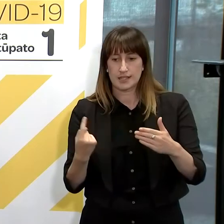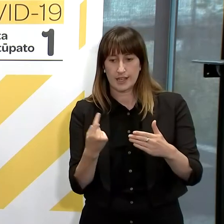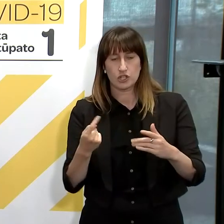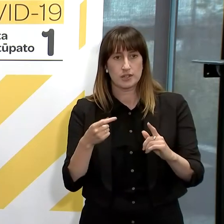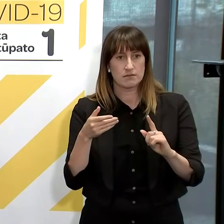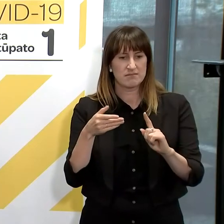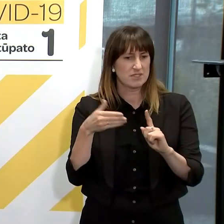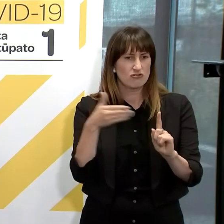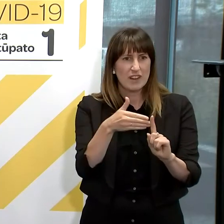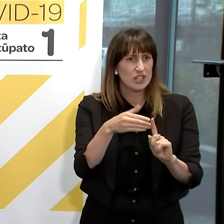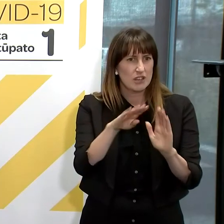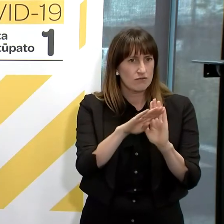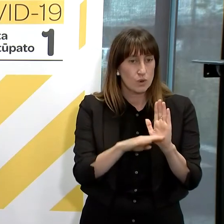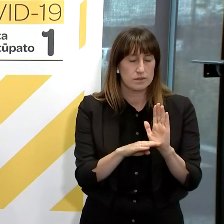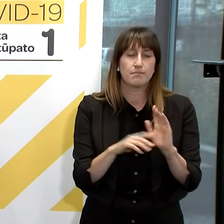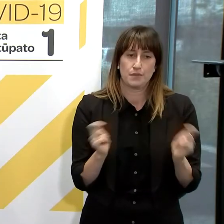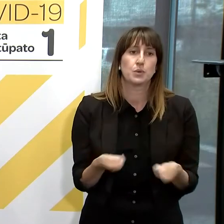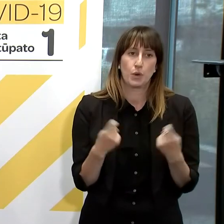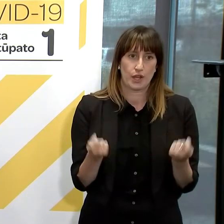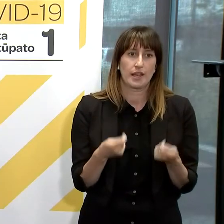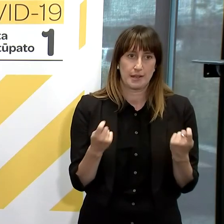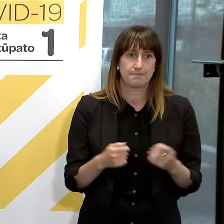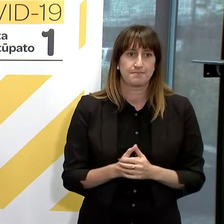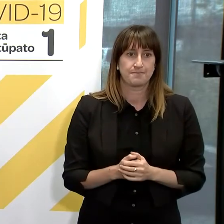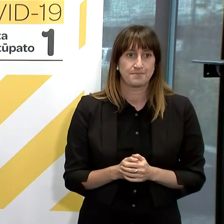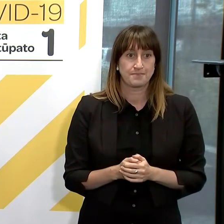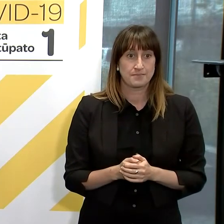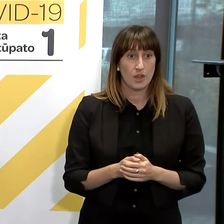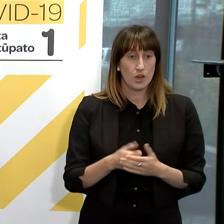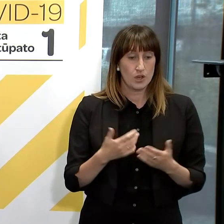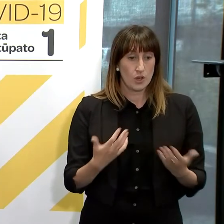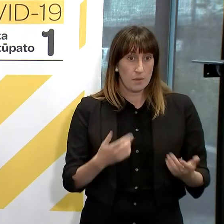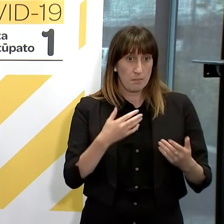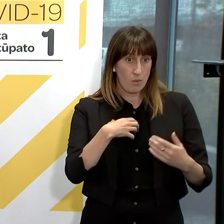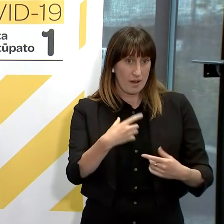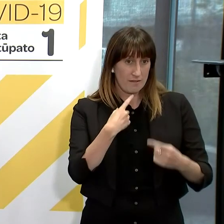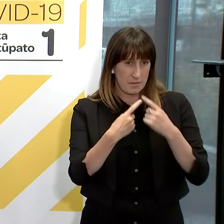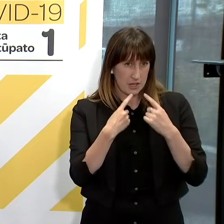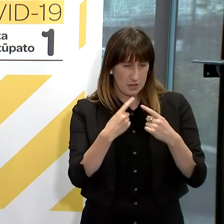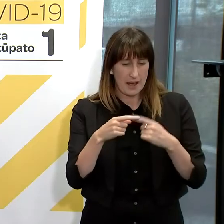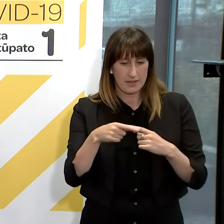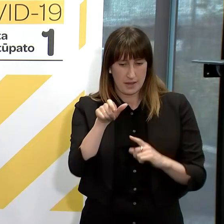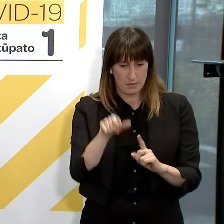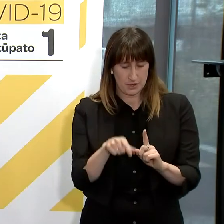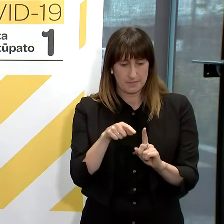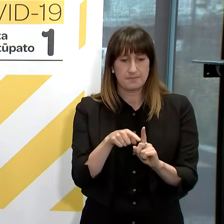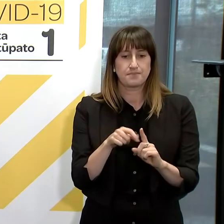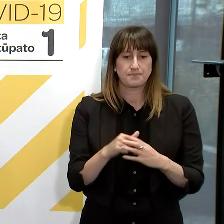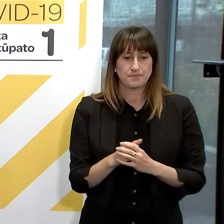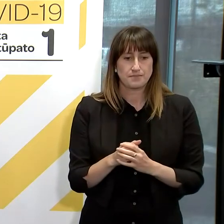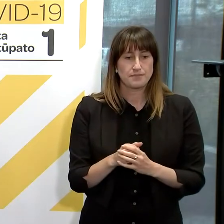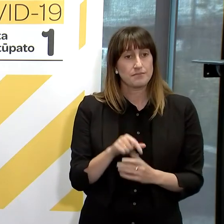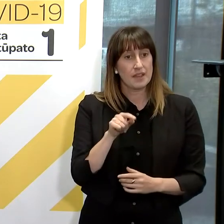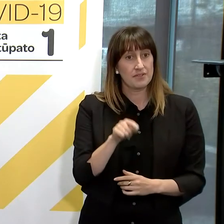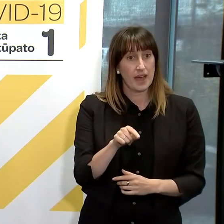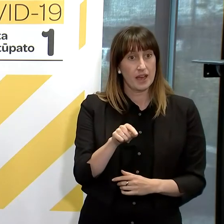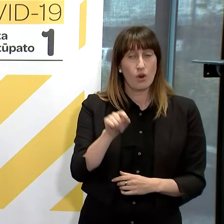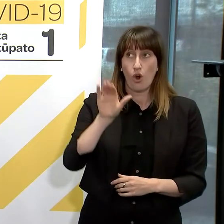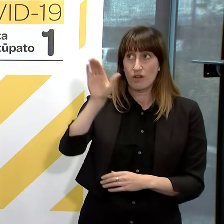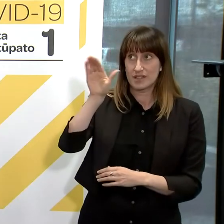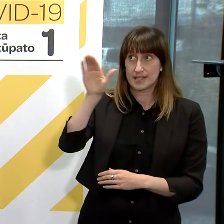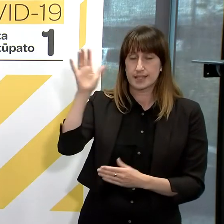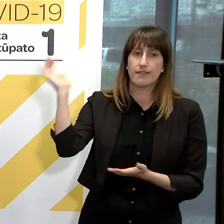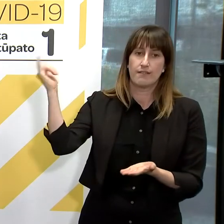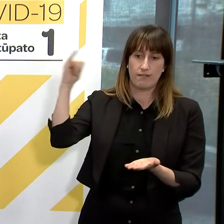just going to give you some details about today's case. The person who has tested positive is a recent returnee from